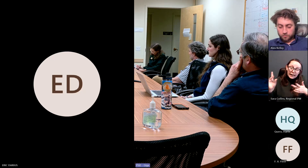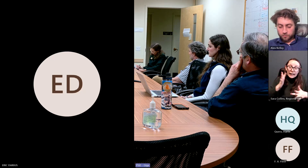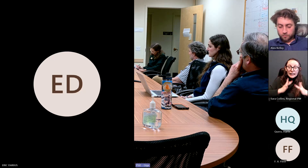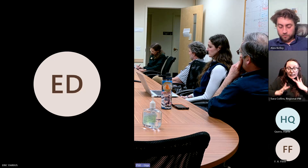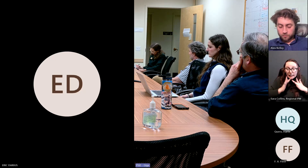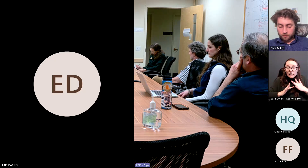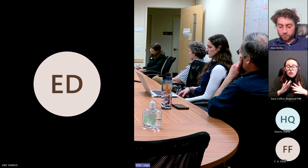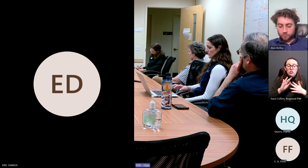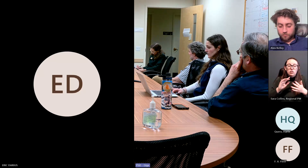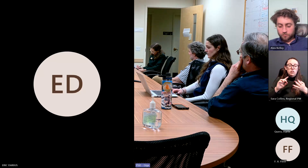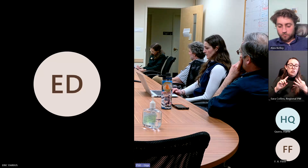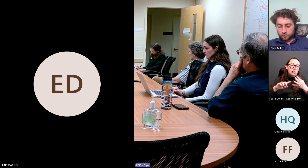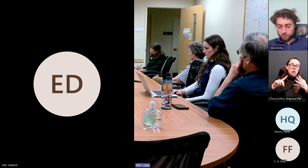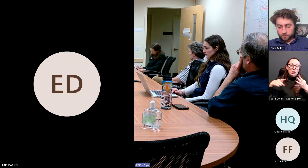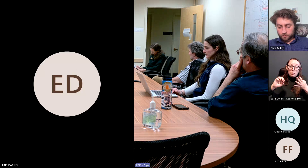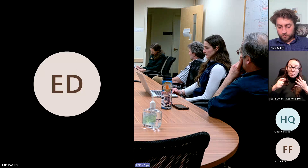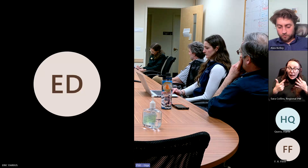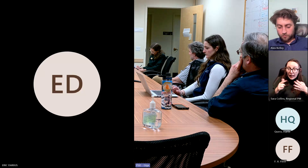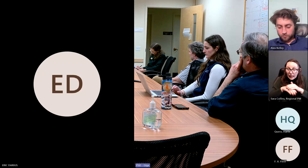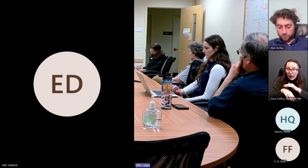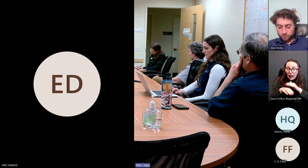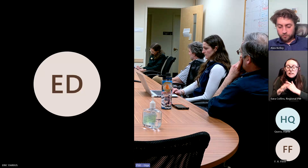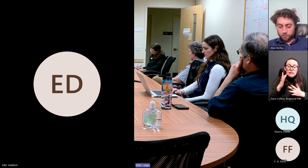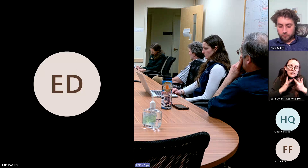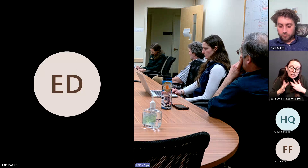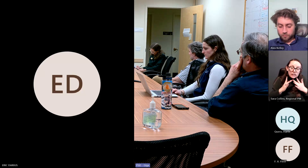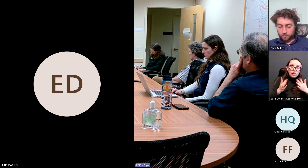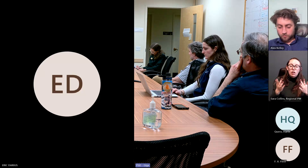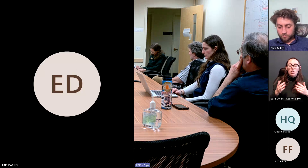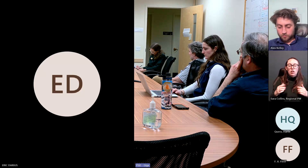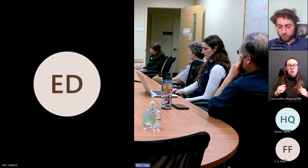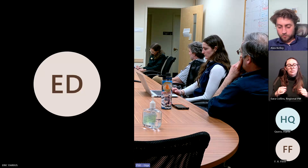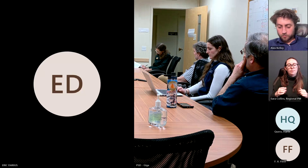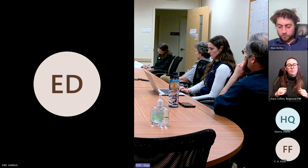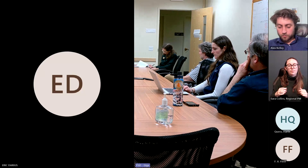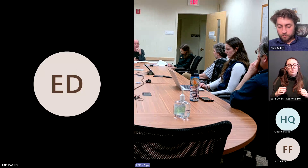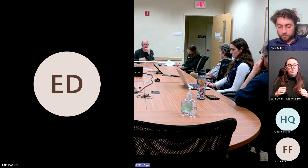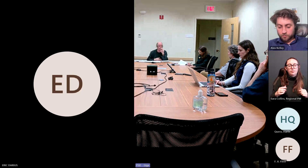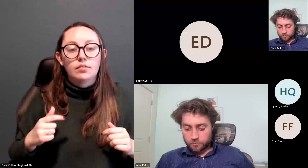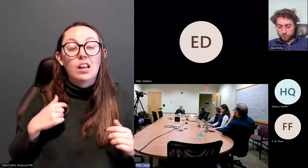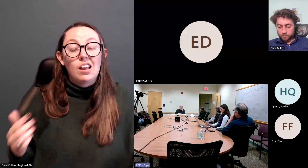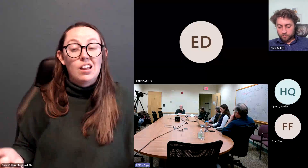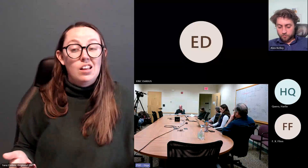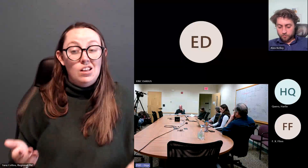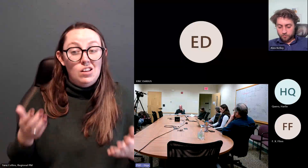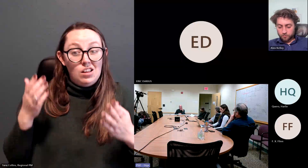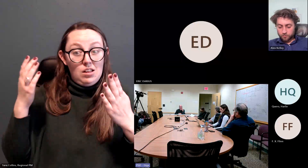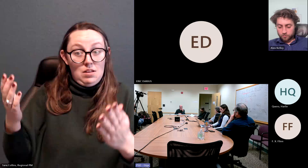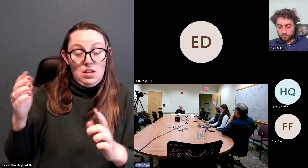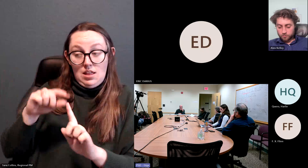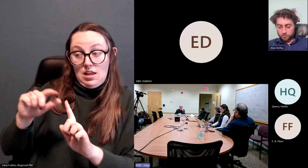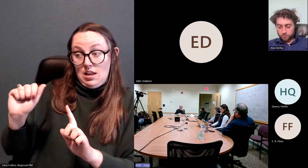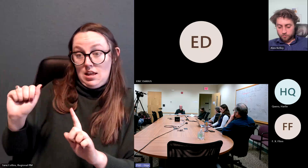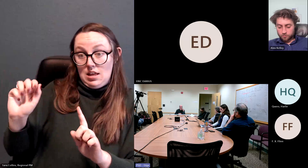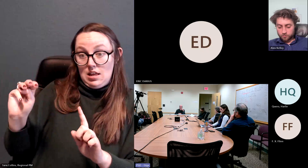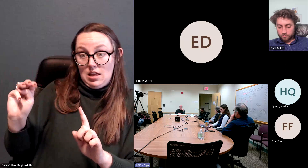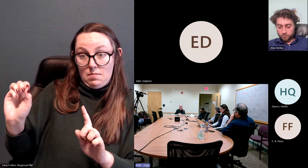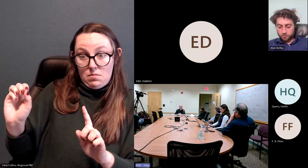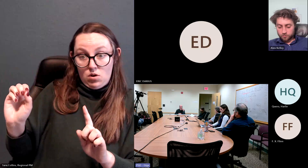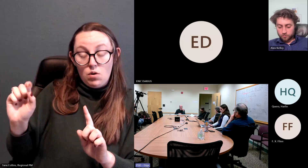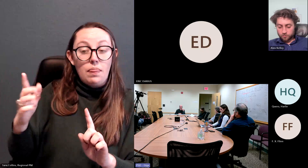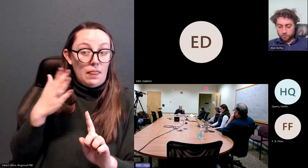PEG access. I'd also recommend that the AMOs, they made a good pitch today for